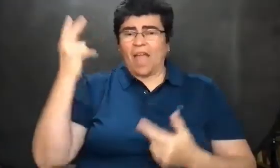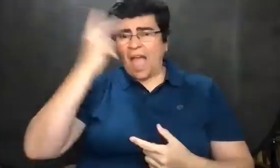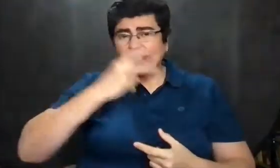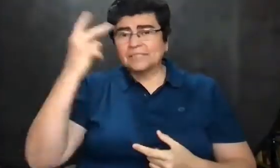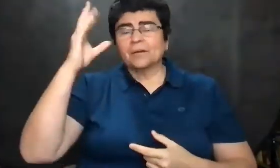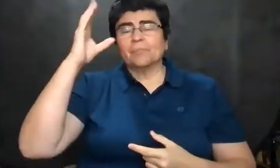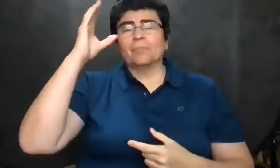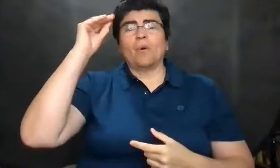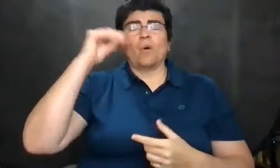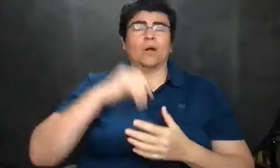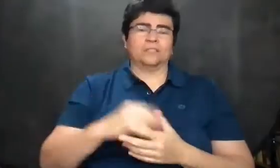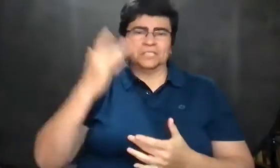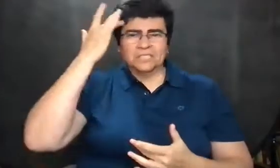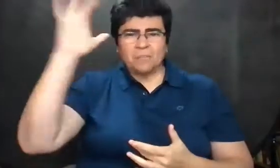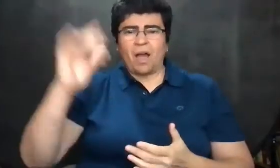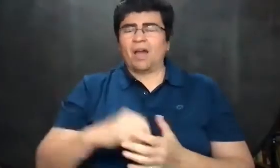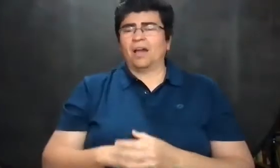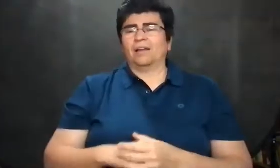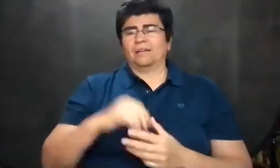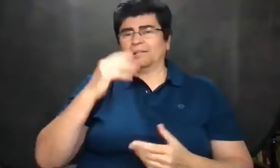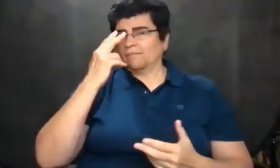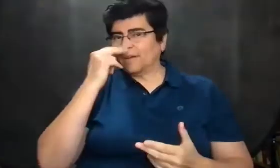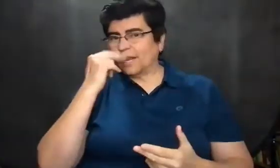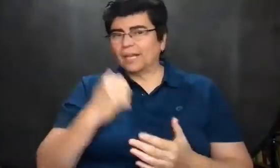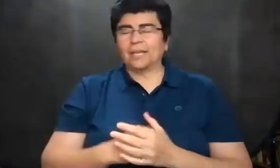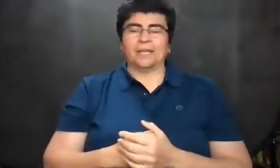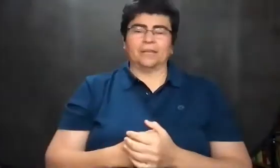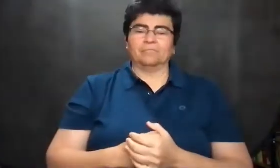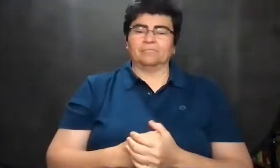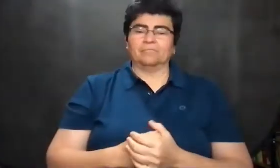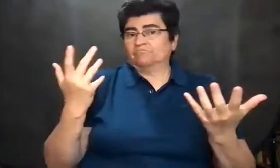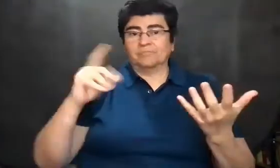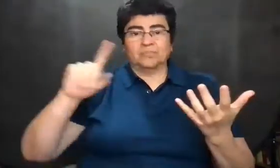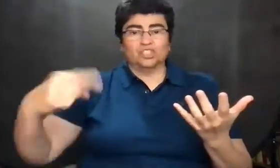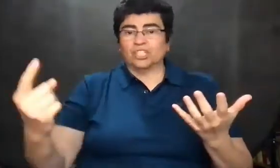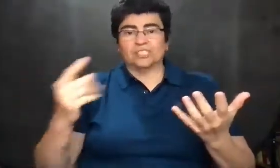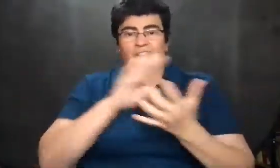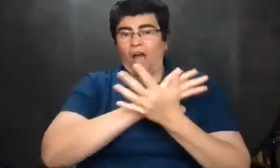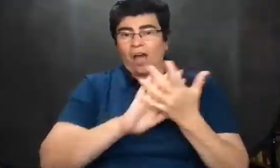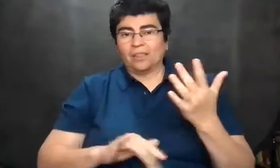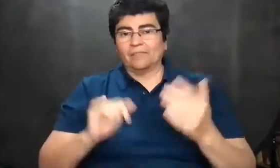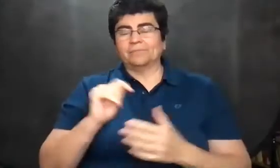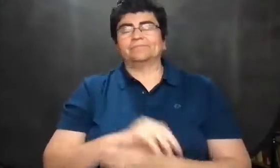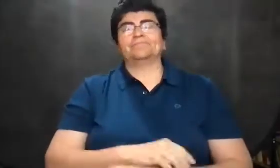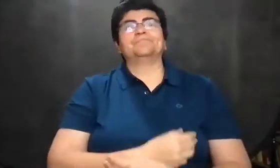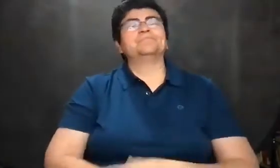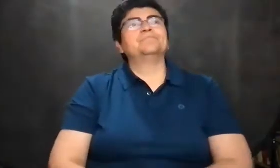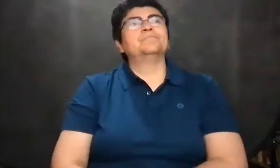he was smart and he was funny and he was all of it, you know. And by now I had been